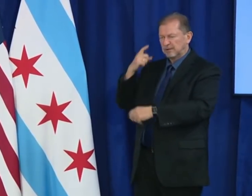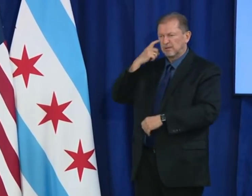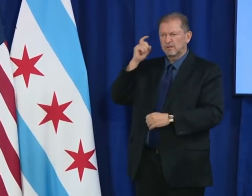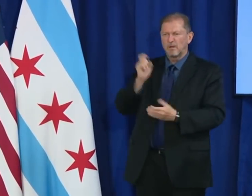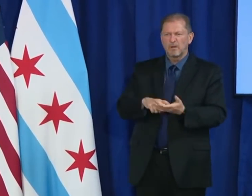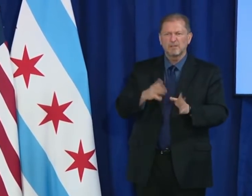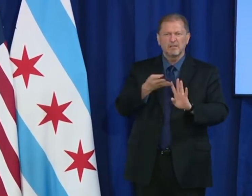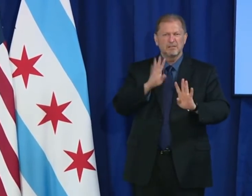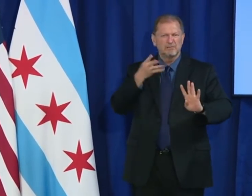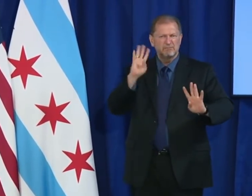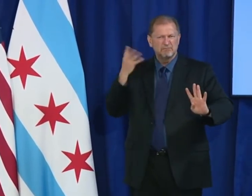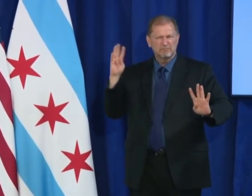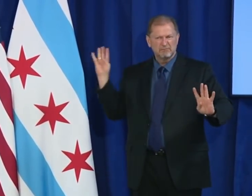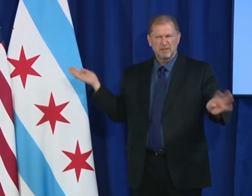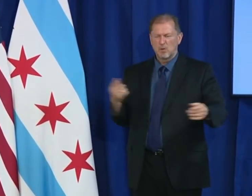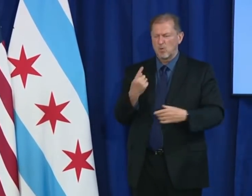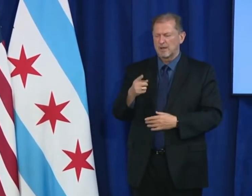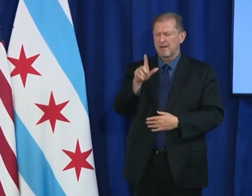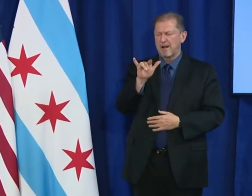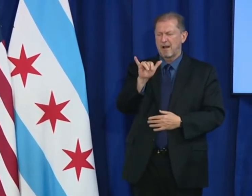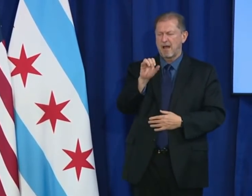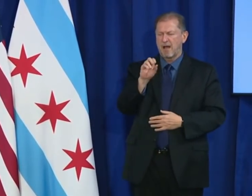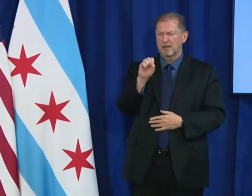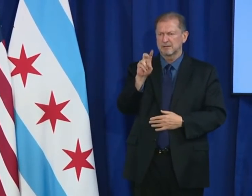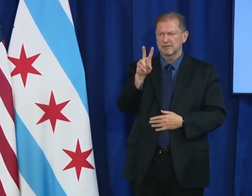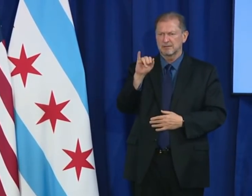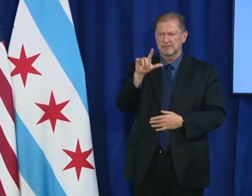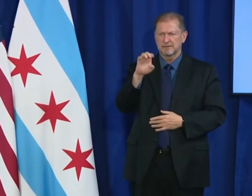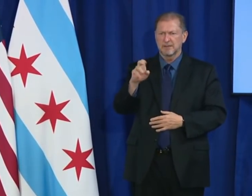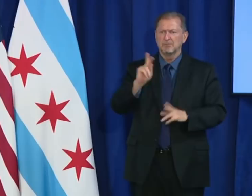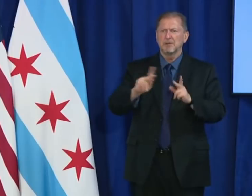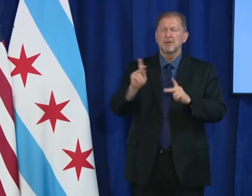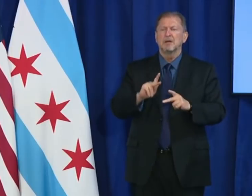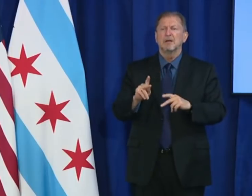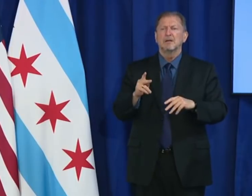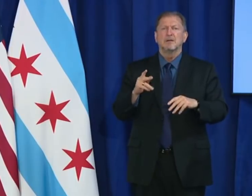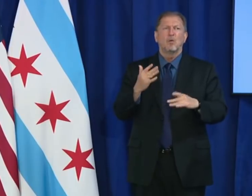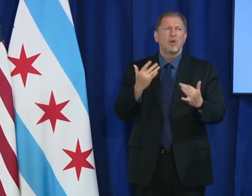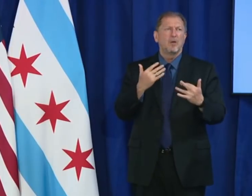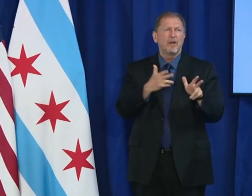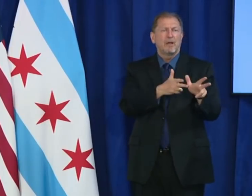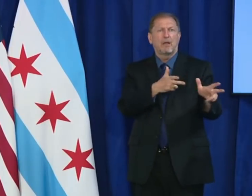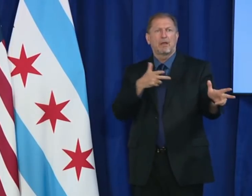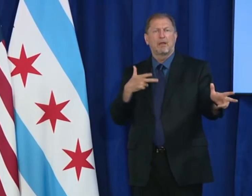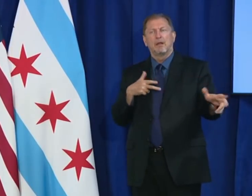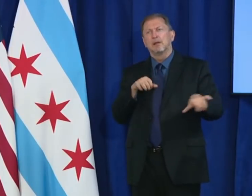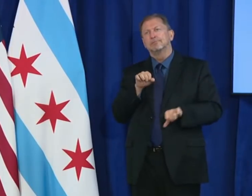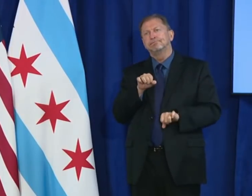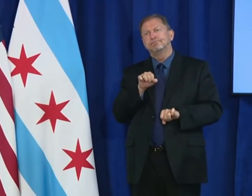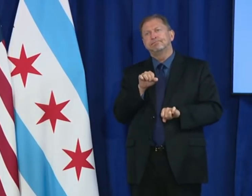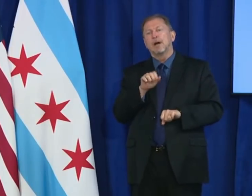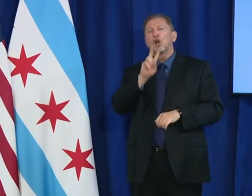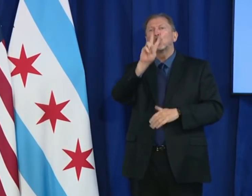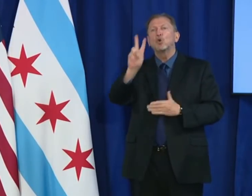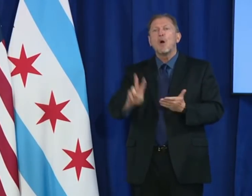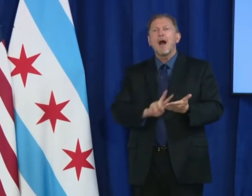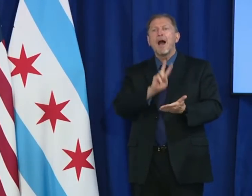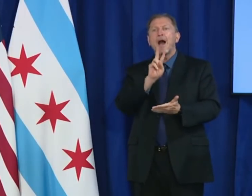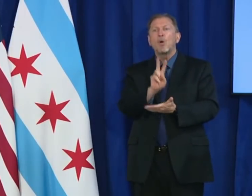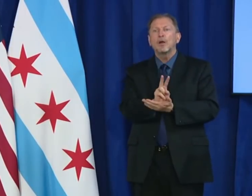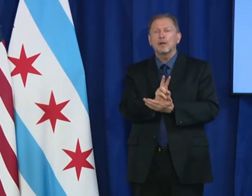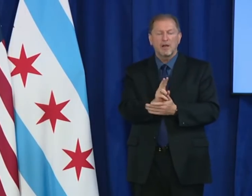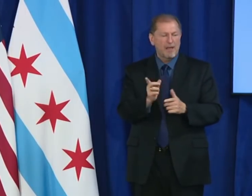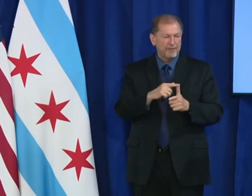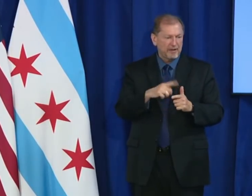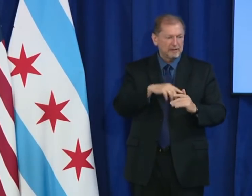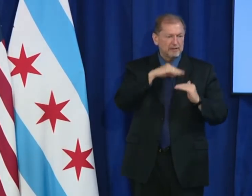Belmont-Cragen's Hanson Park stretched over 1.5 miles with people waiting nearly 2 hours to get tested. Some say that they were turned